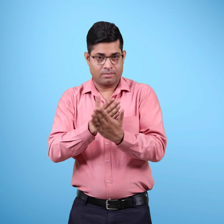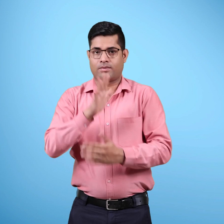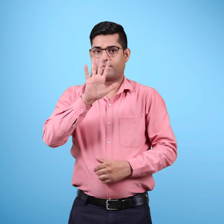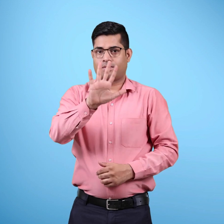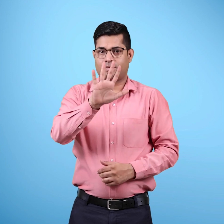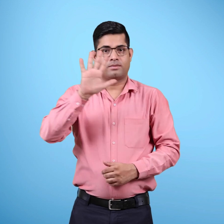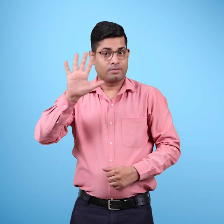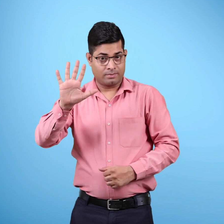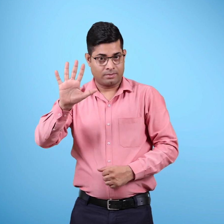Page 55.